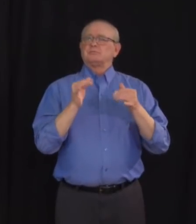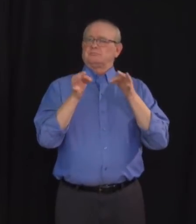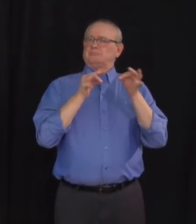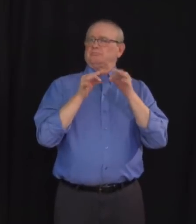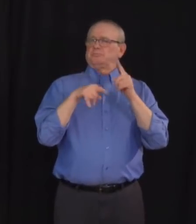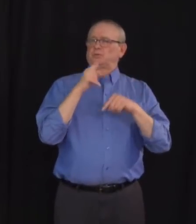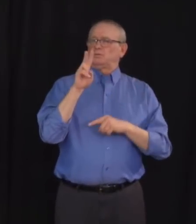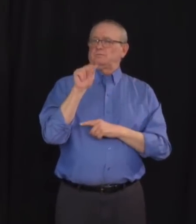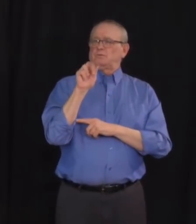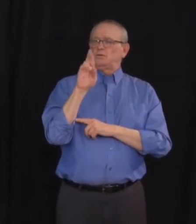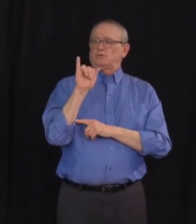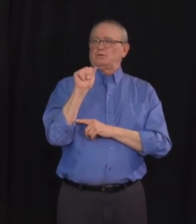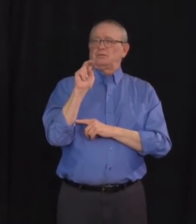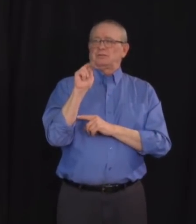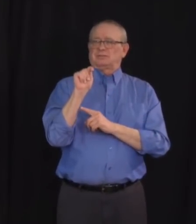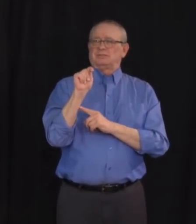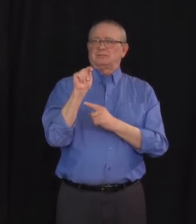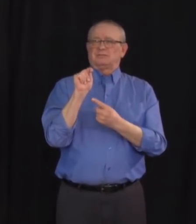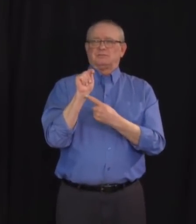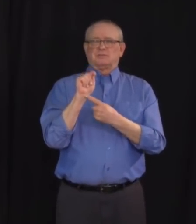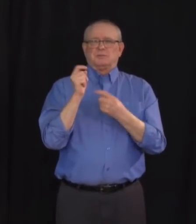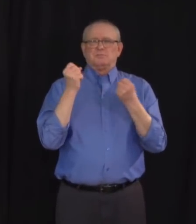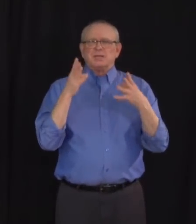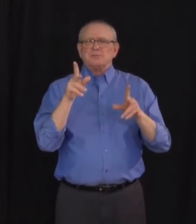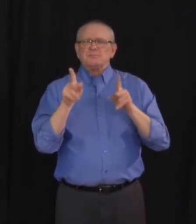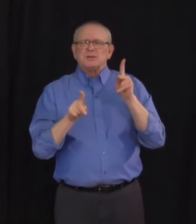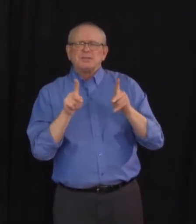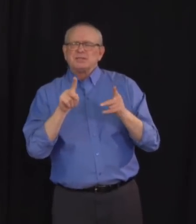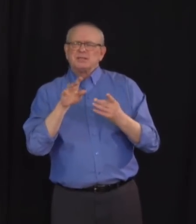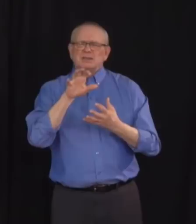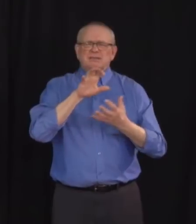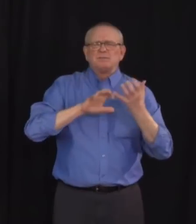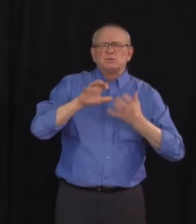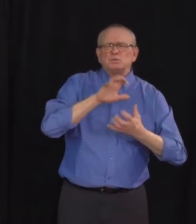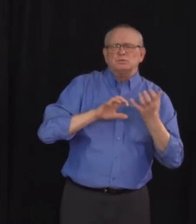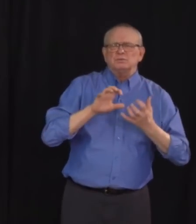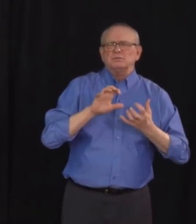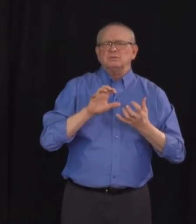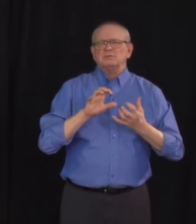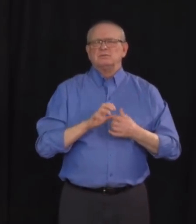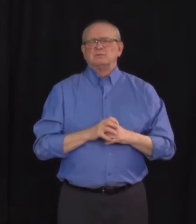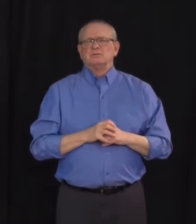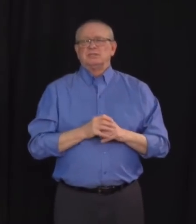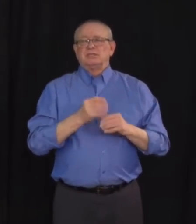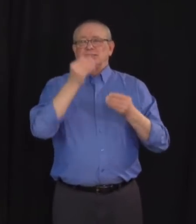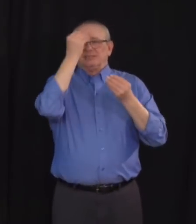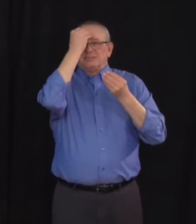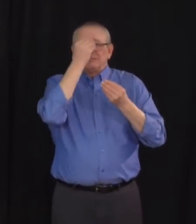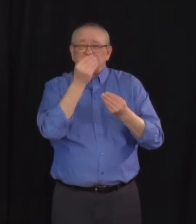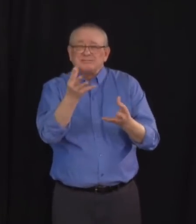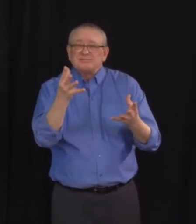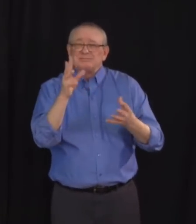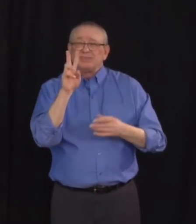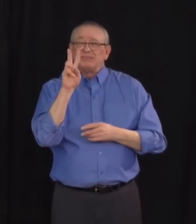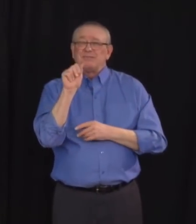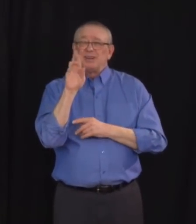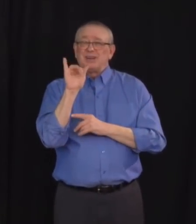variant case, bringing the total to 104 in the province. Of these, 97 have